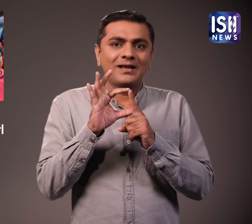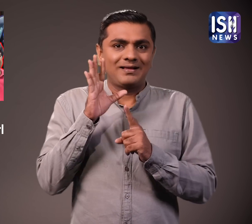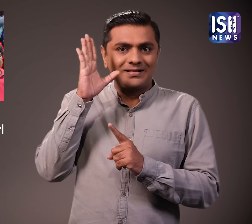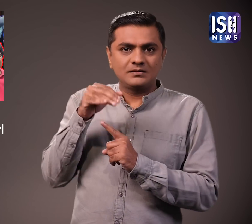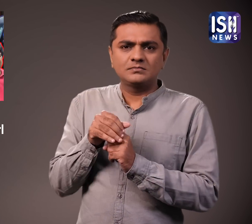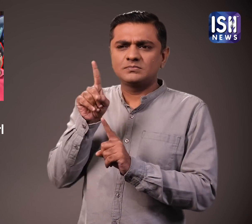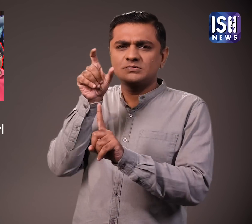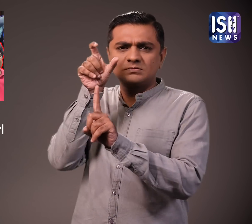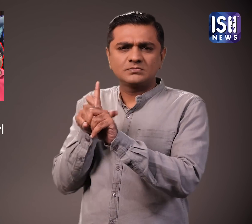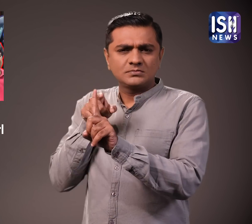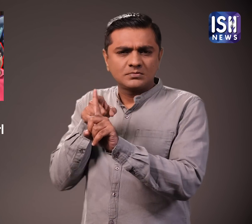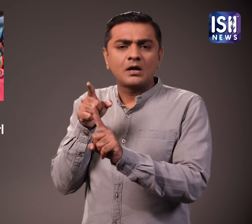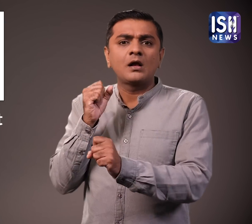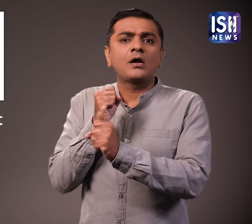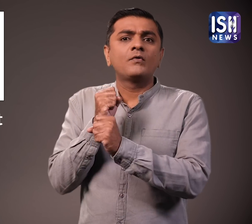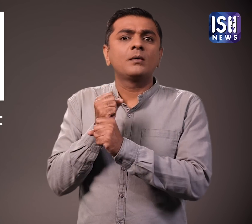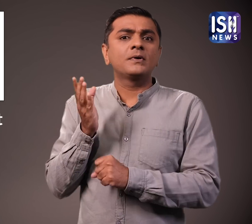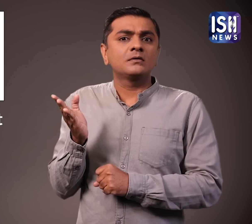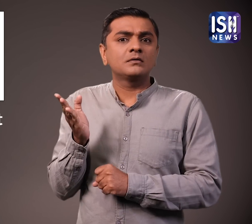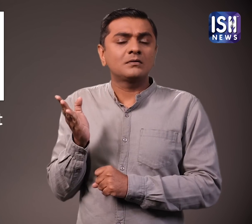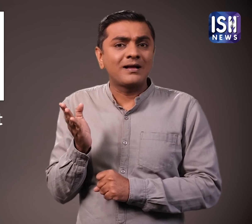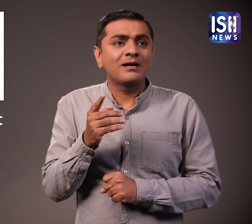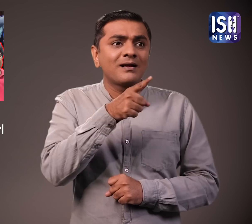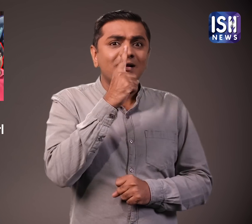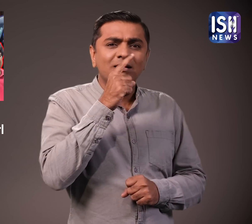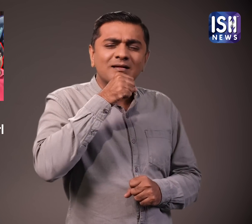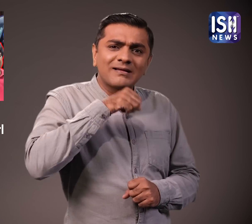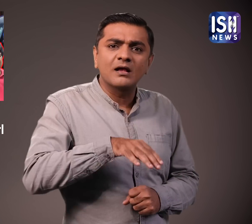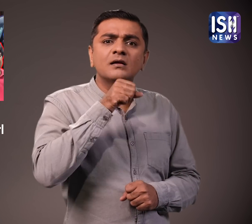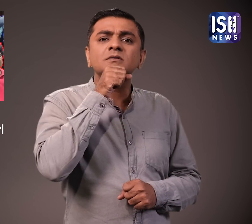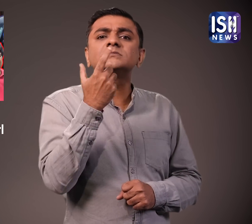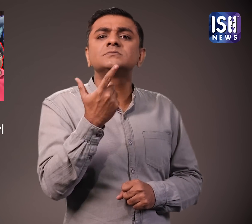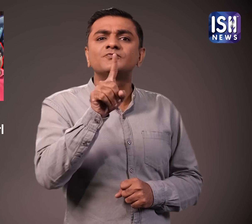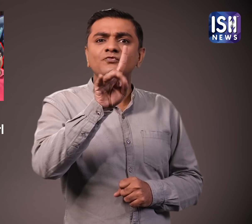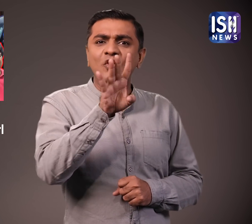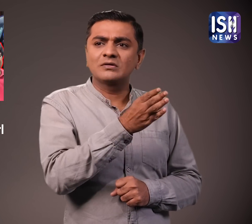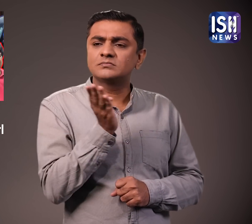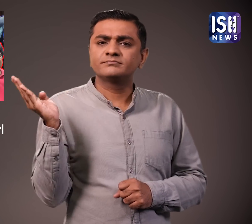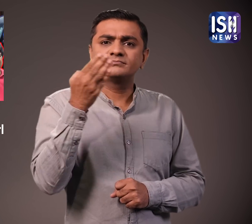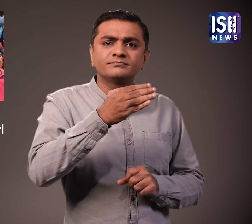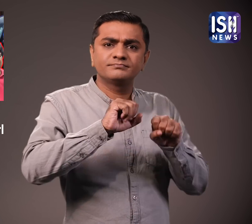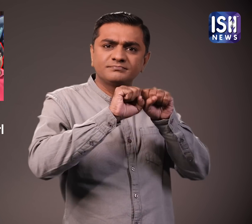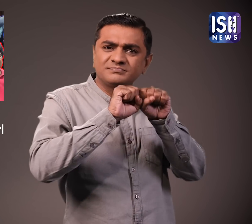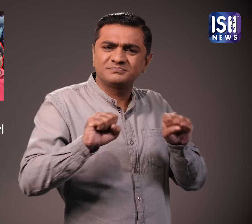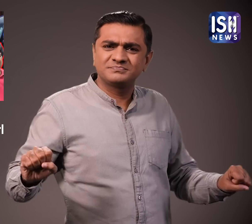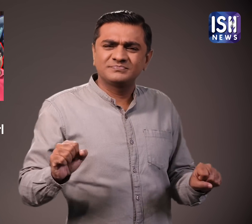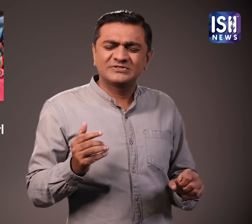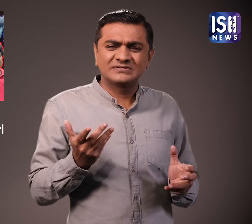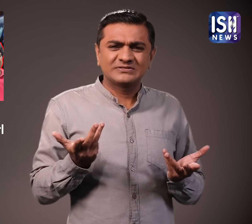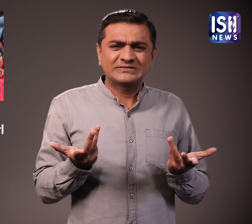Delhi Government officer has been arrested for raping a 14-year-old minor girl. A government